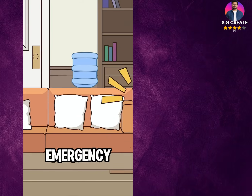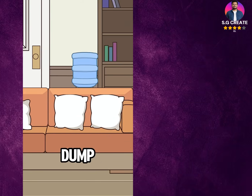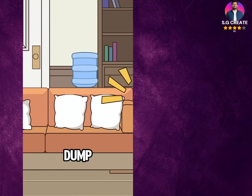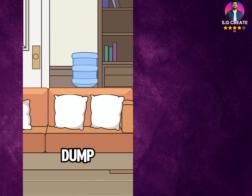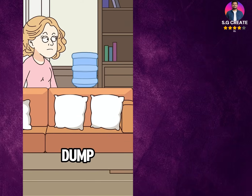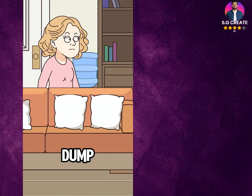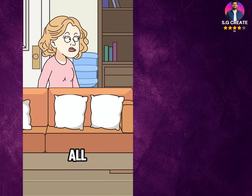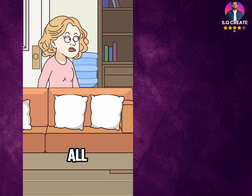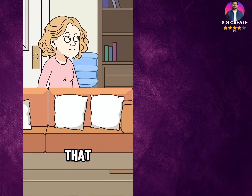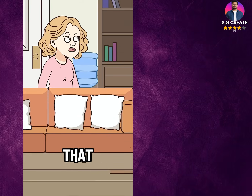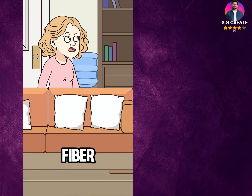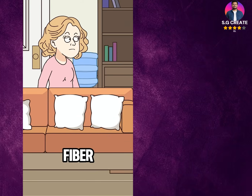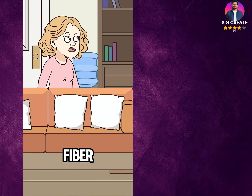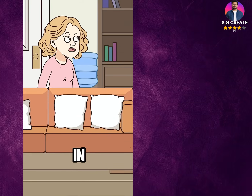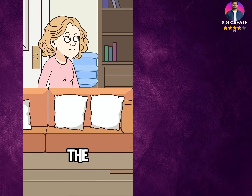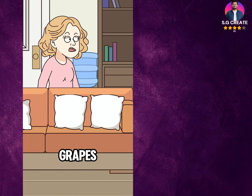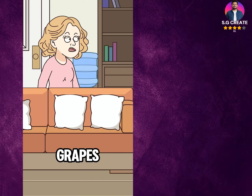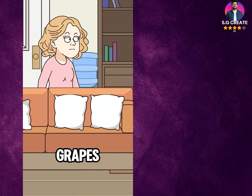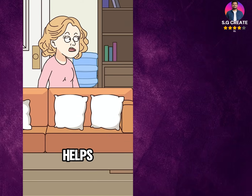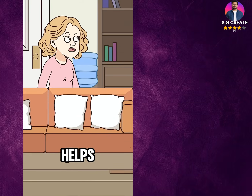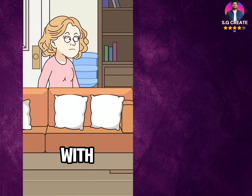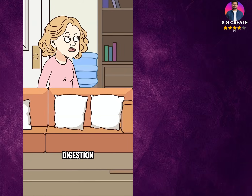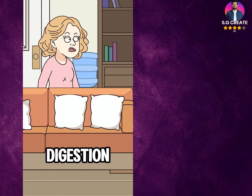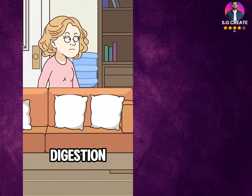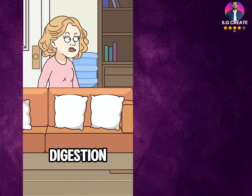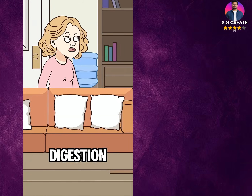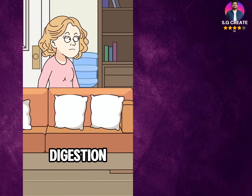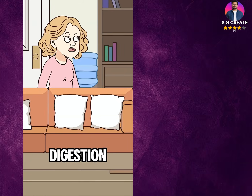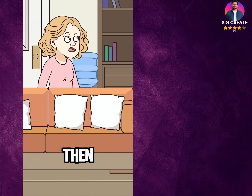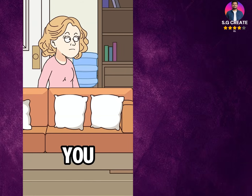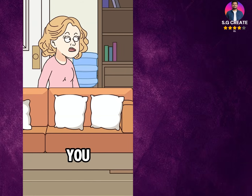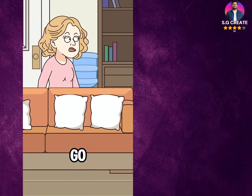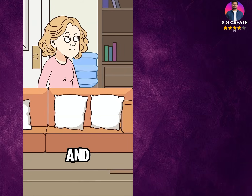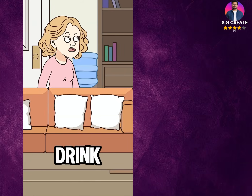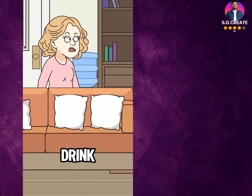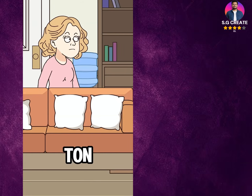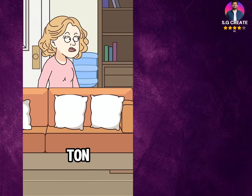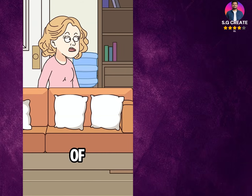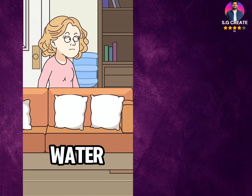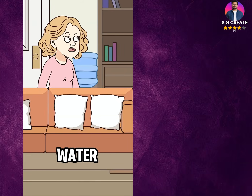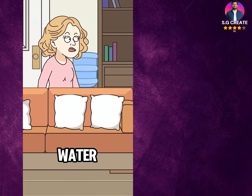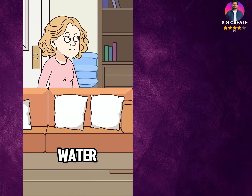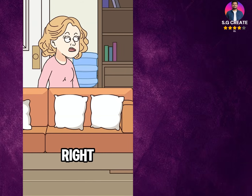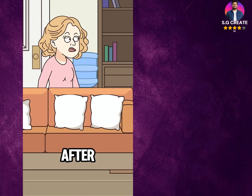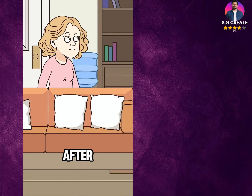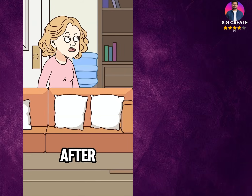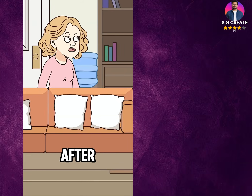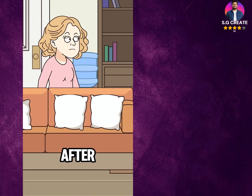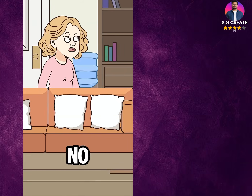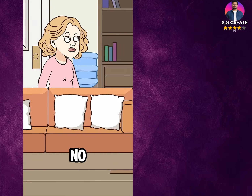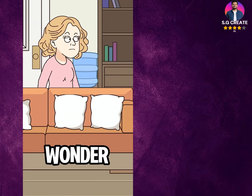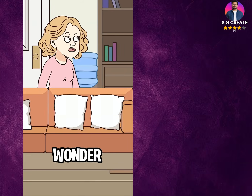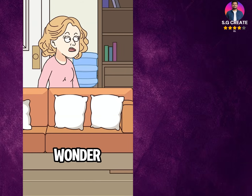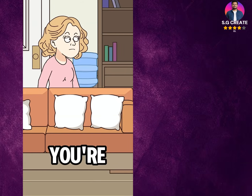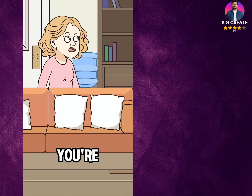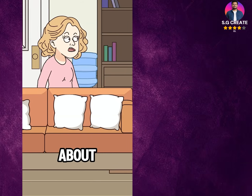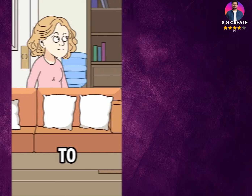indigestion. Time it right. Consume curd during the day, preferably as a mid-meal, rather than at night. Best